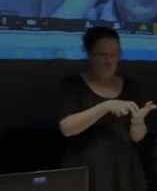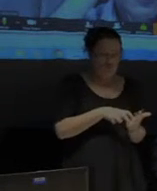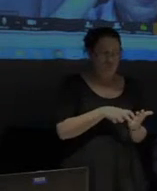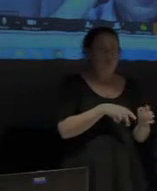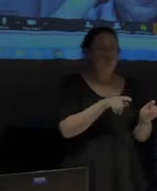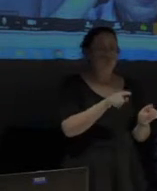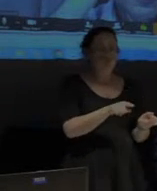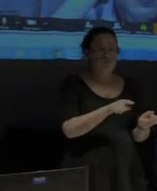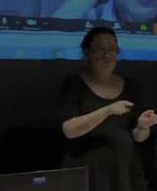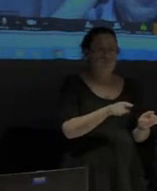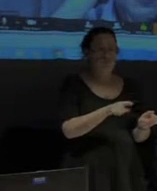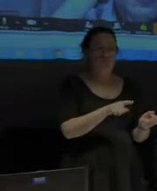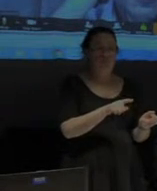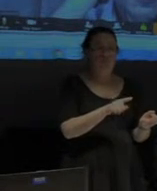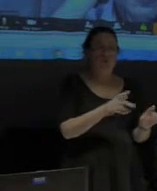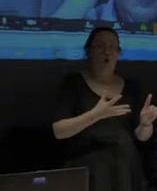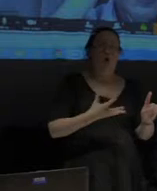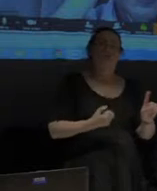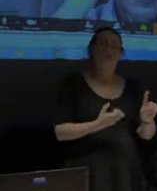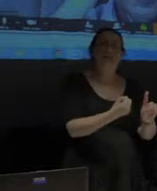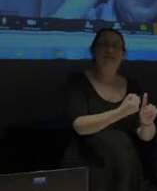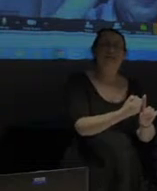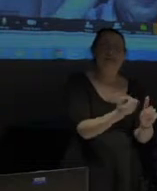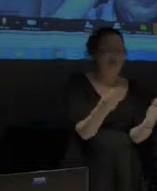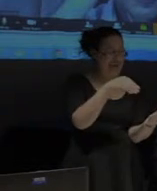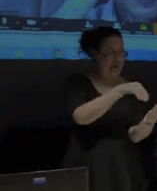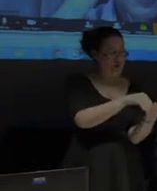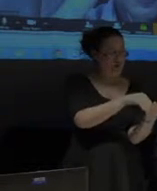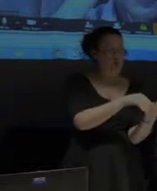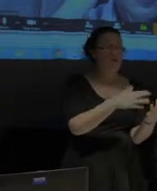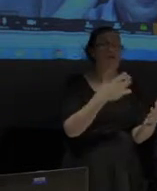into people's objectives. You're talking about objectives and appraisals,